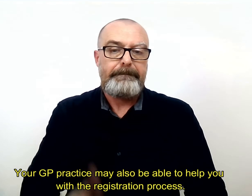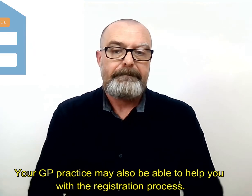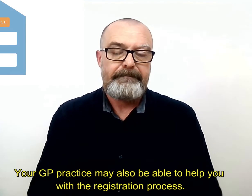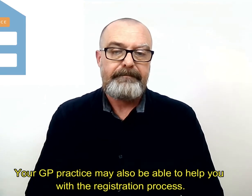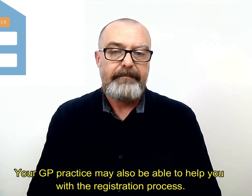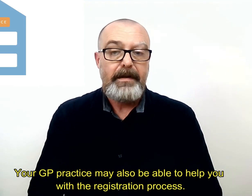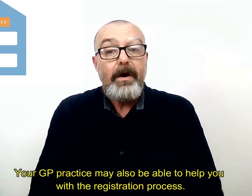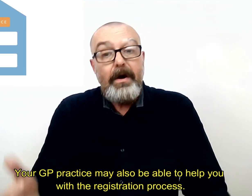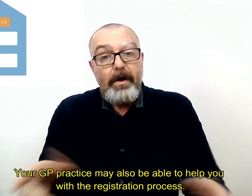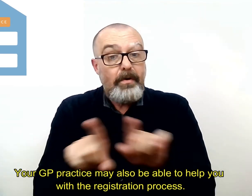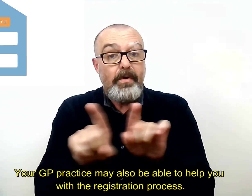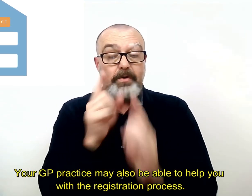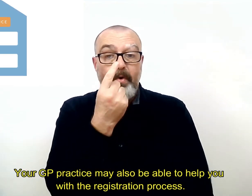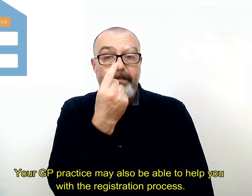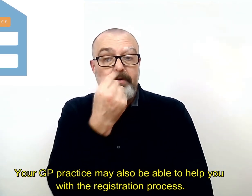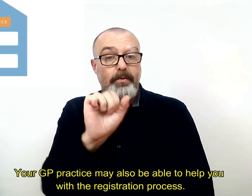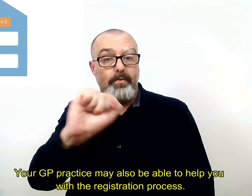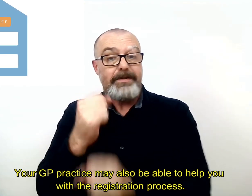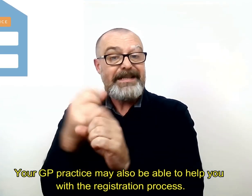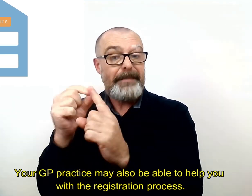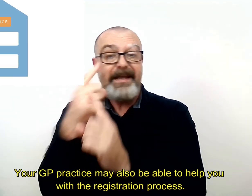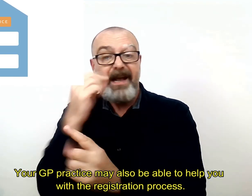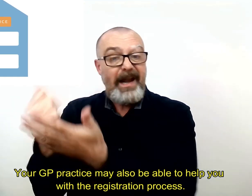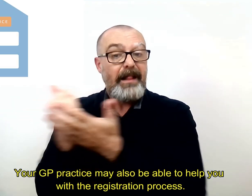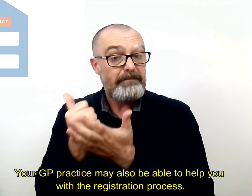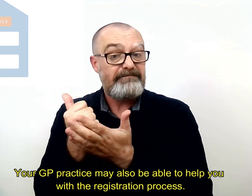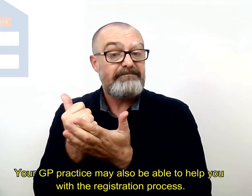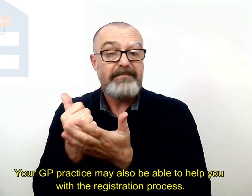Your GP may also be able to help you with the registration process.